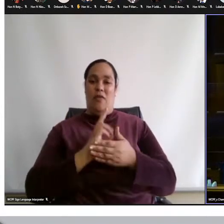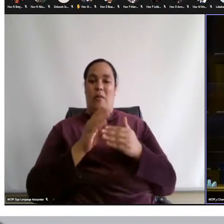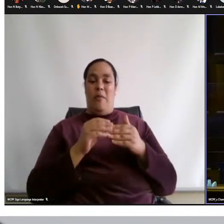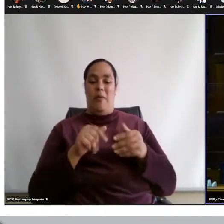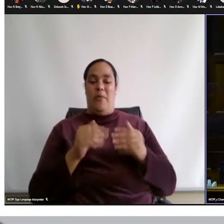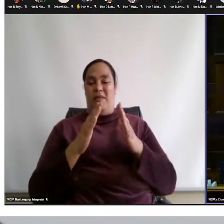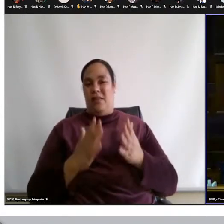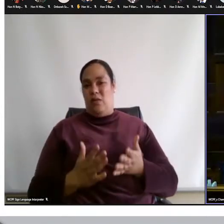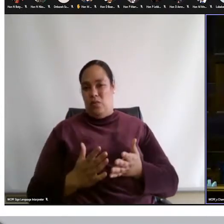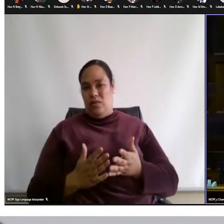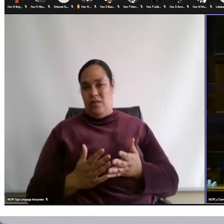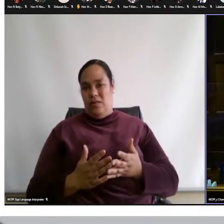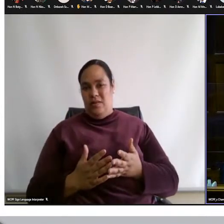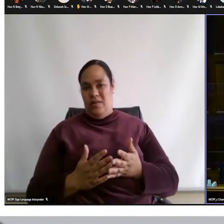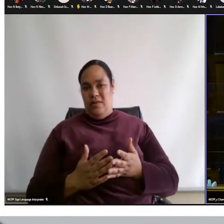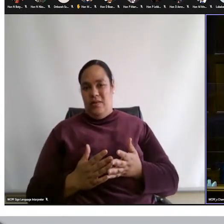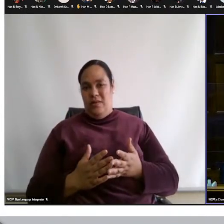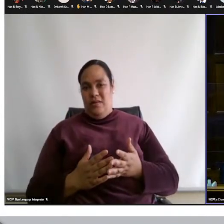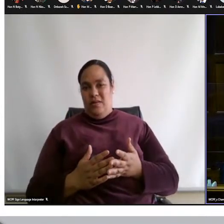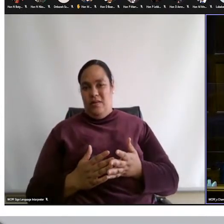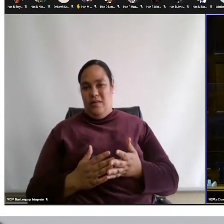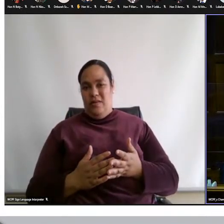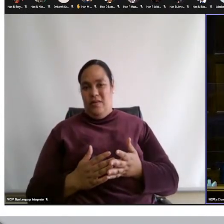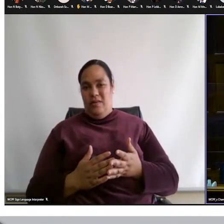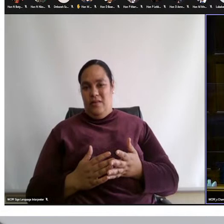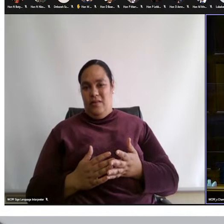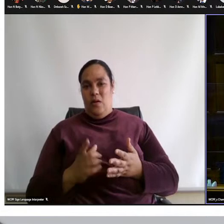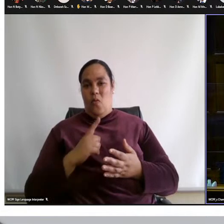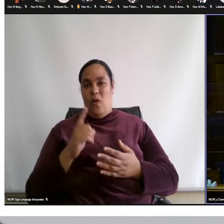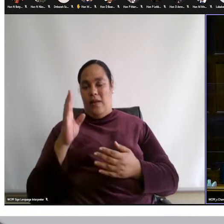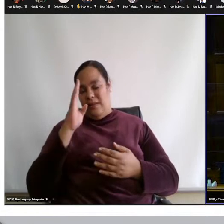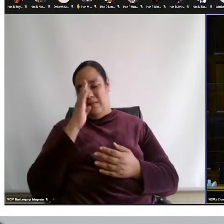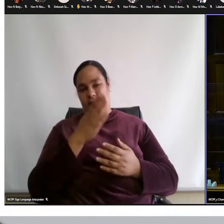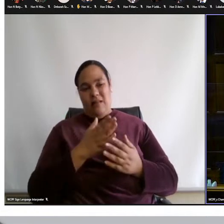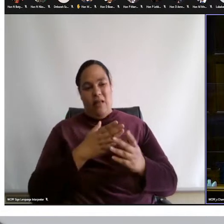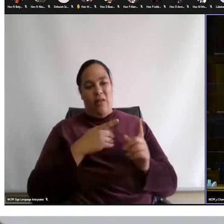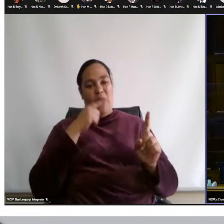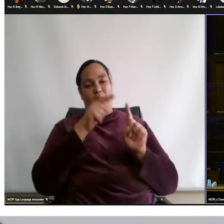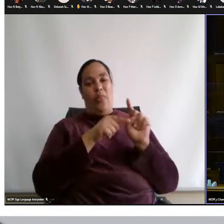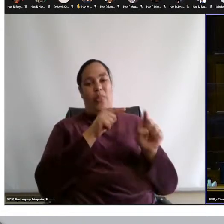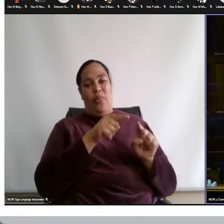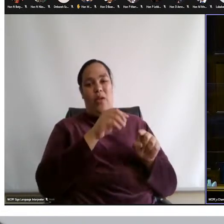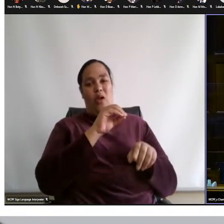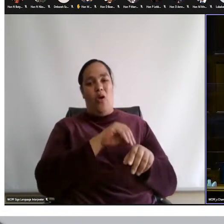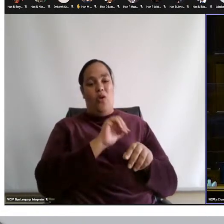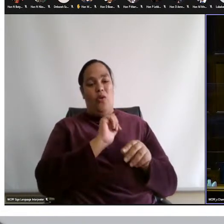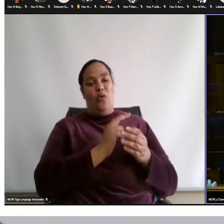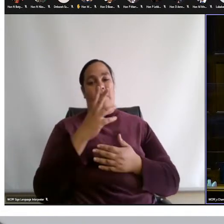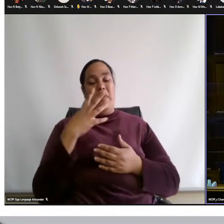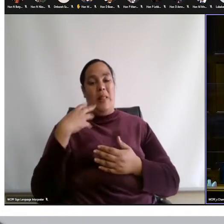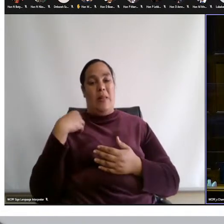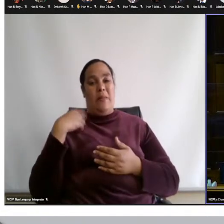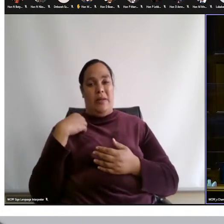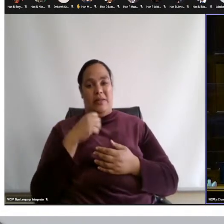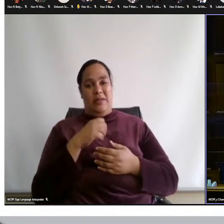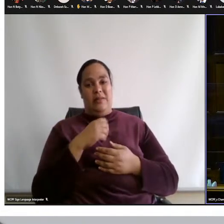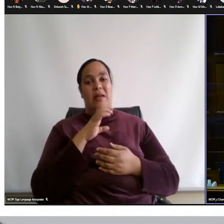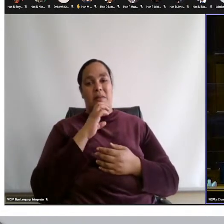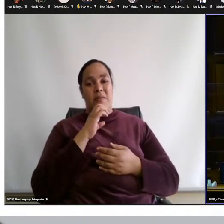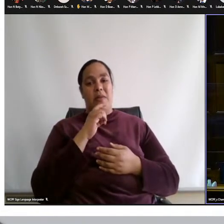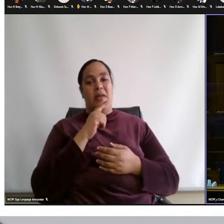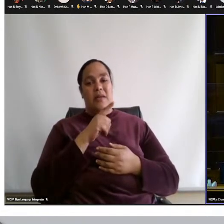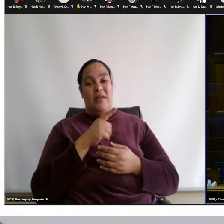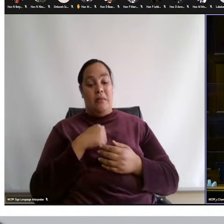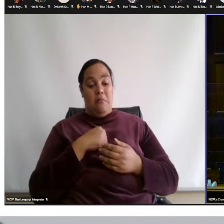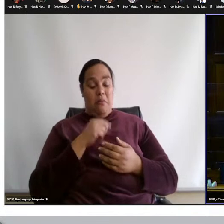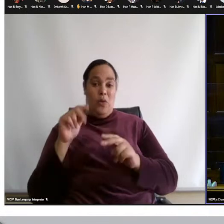House, that the direct aspersions cast on the honourable minister is a direct, according to